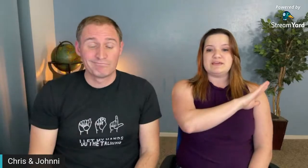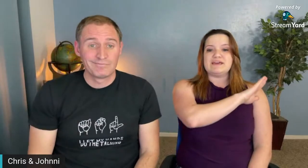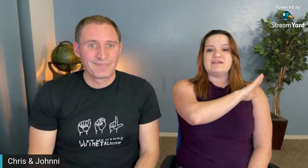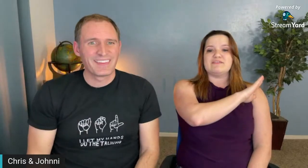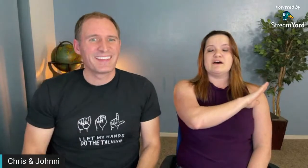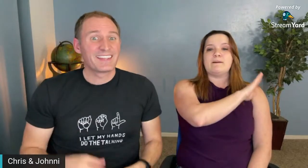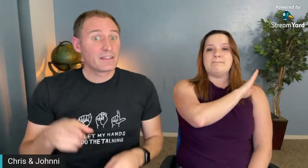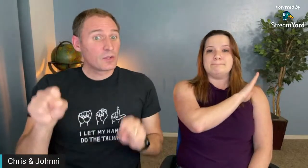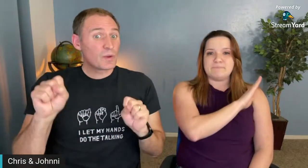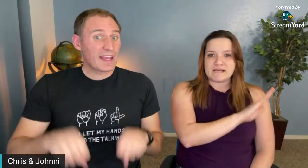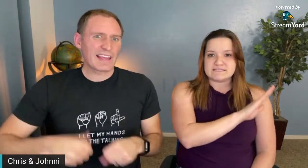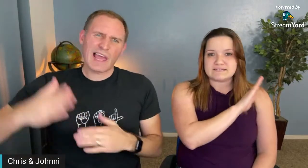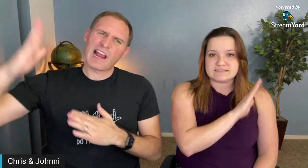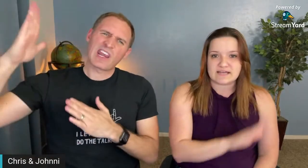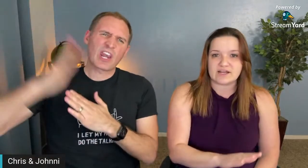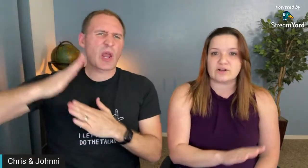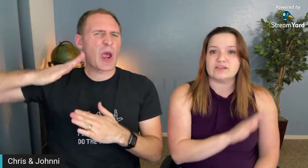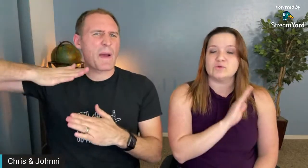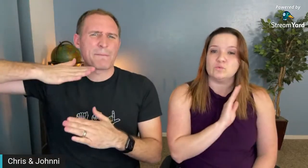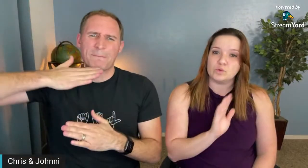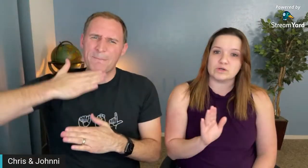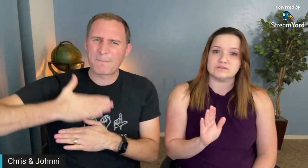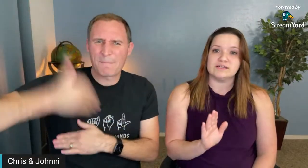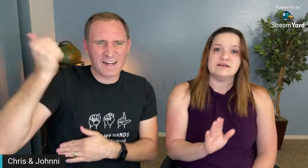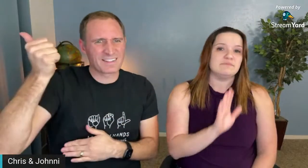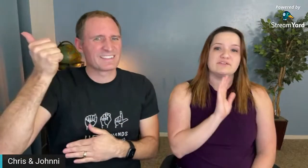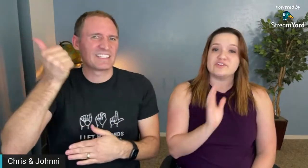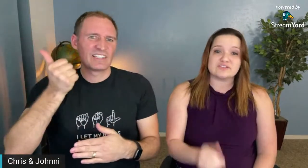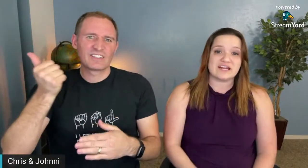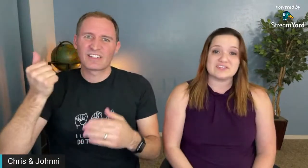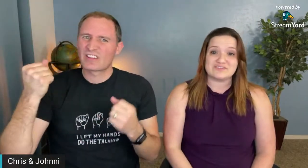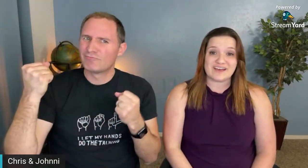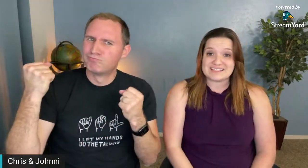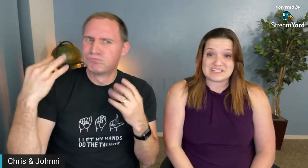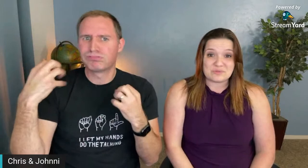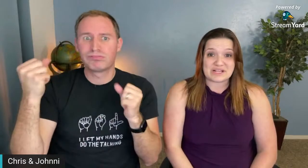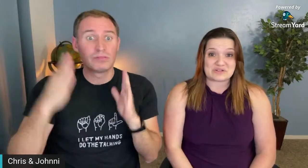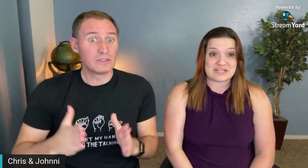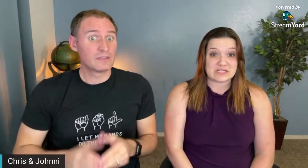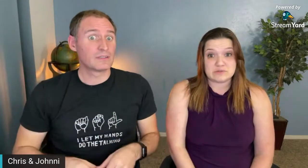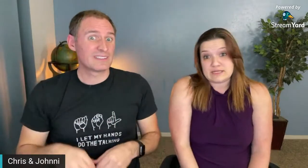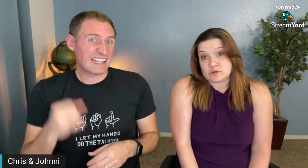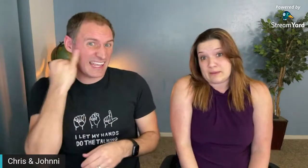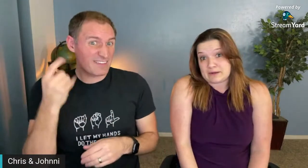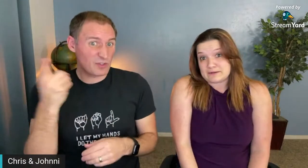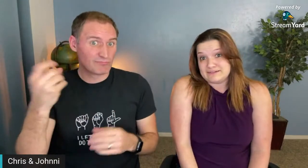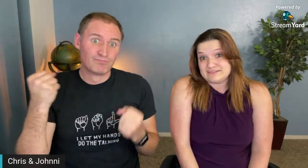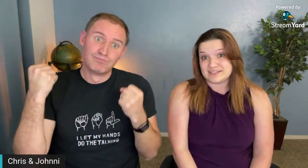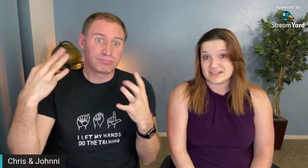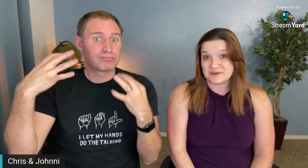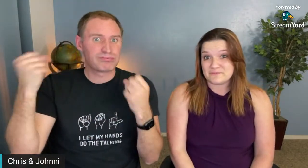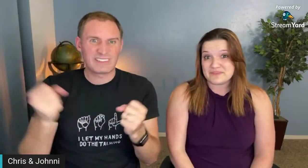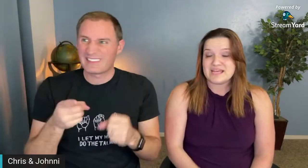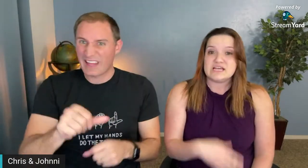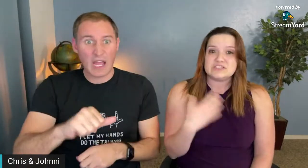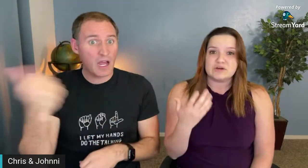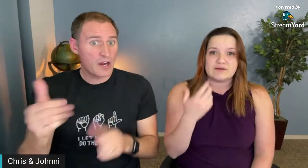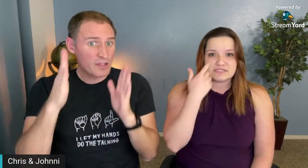be the best signer in the world, but if you're signing so fast that nobody understands you, it don't matter, So I always tell